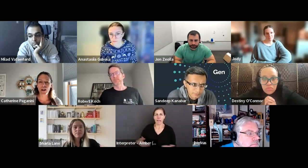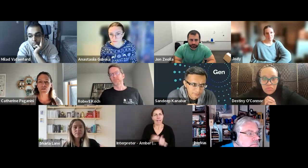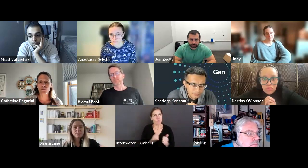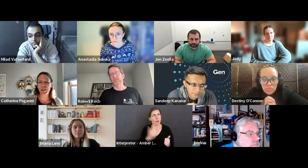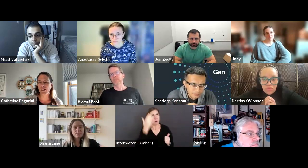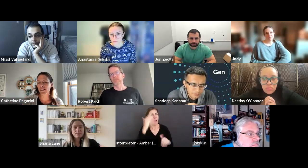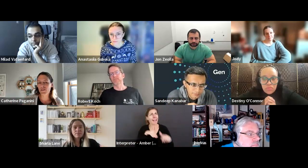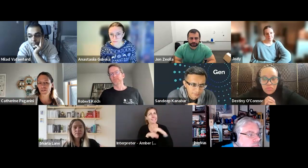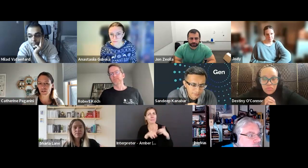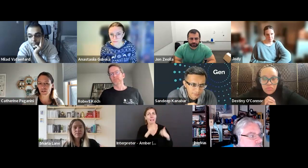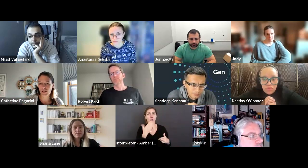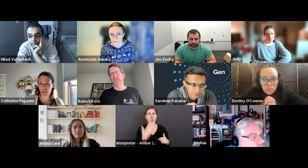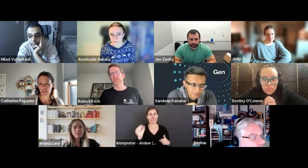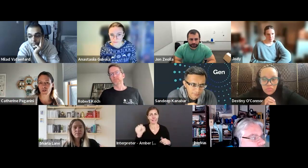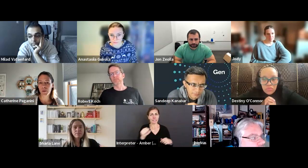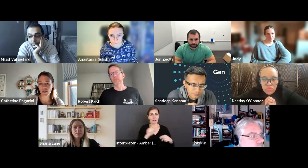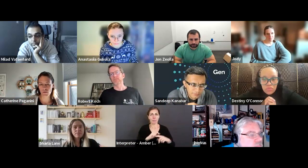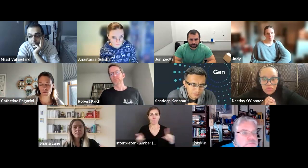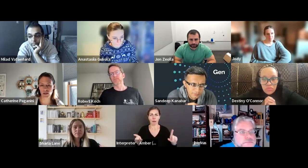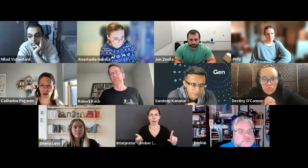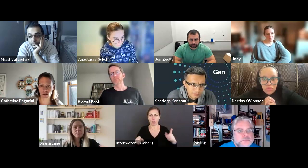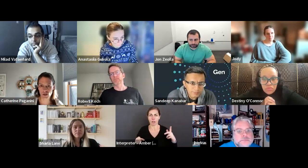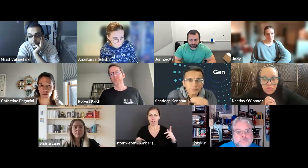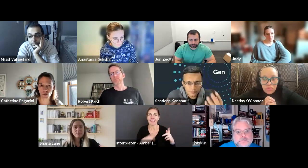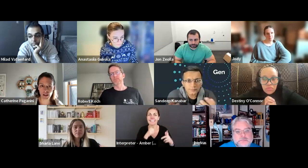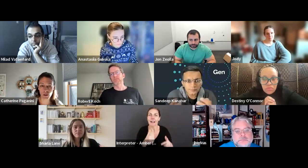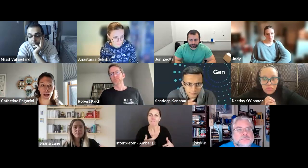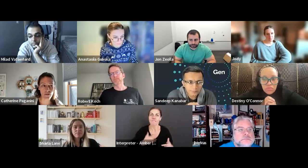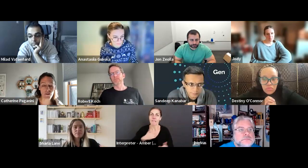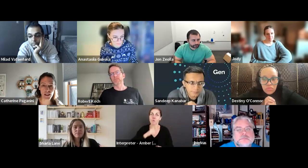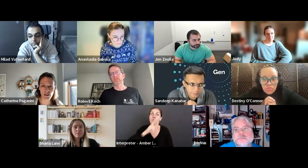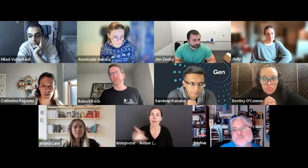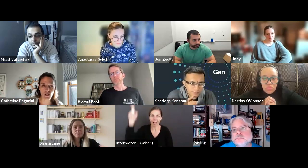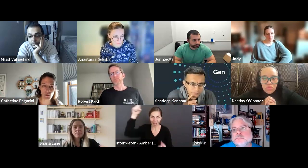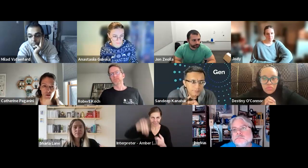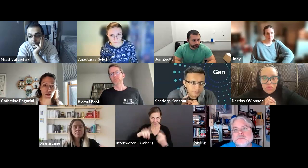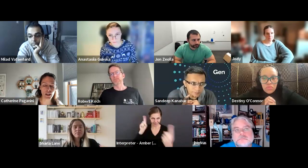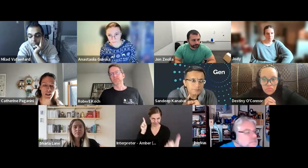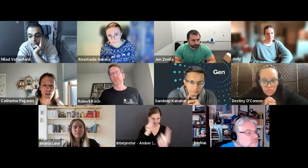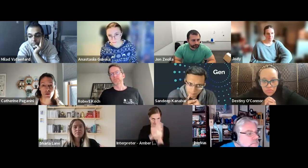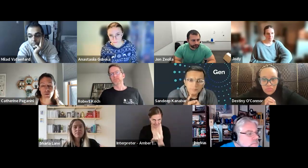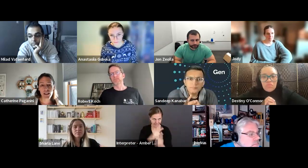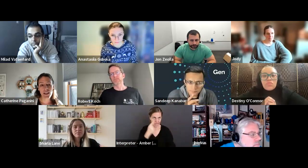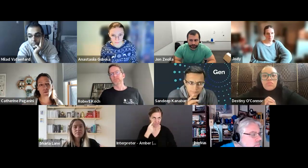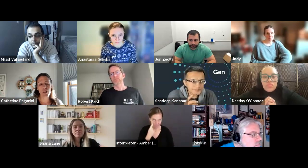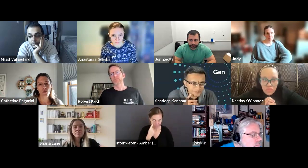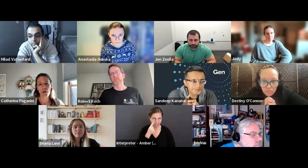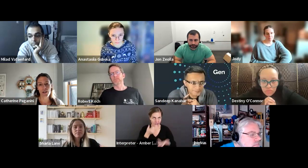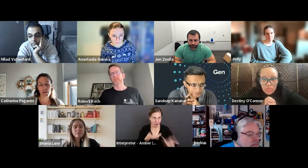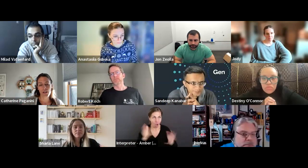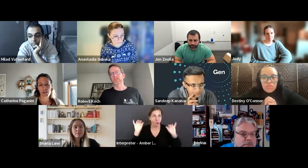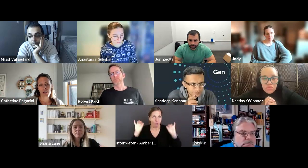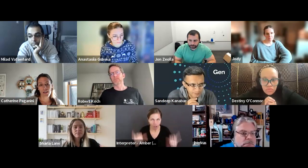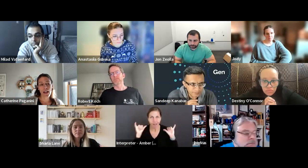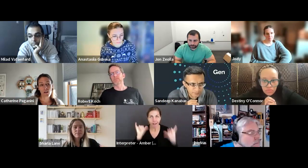it, but it's not real. It doesn't feel real unless you meet someone and talk to someone, right? When you have a face and you know a story. So really these